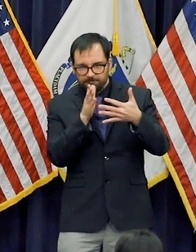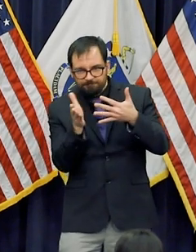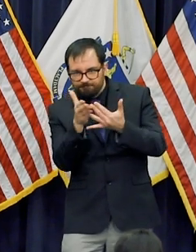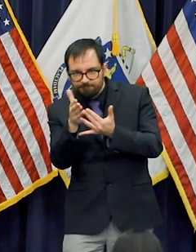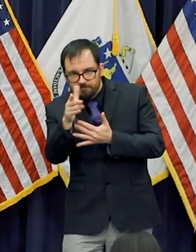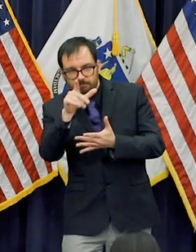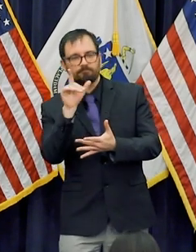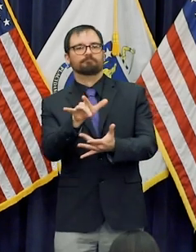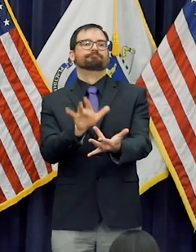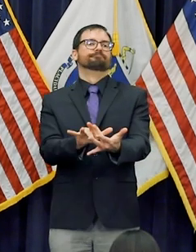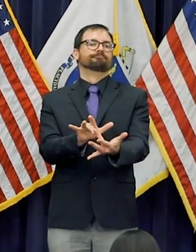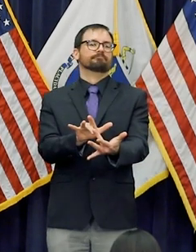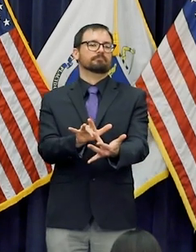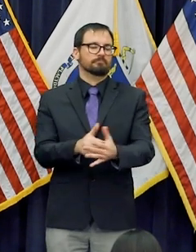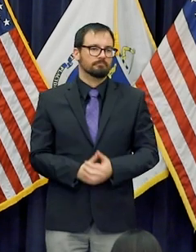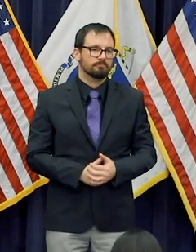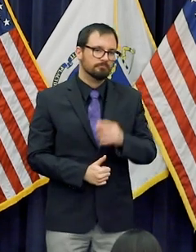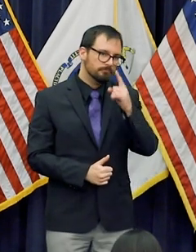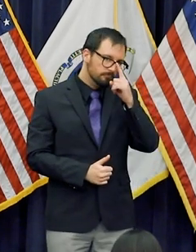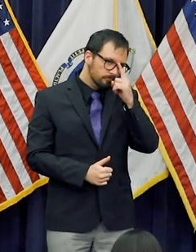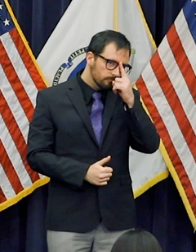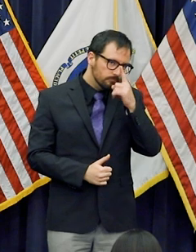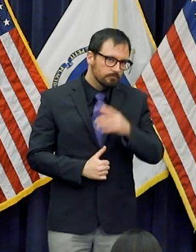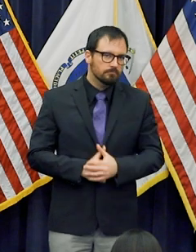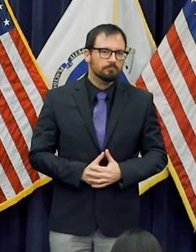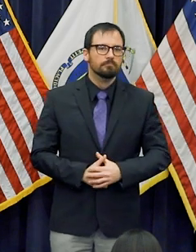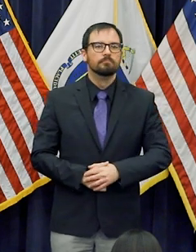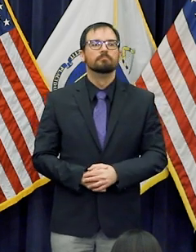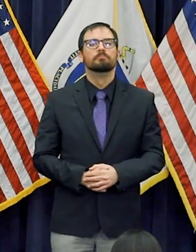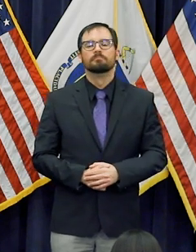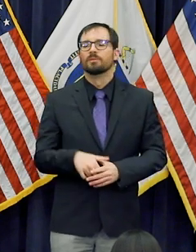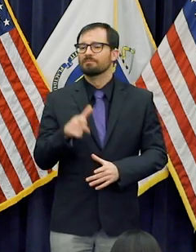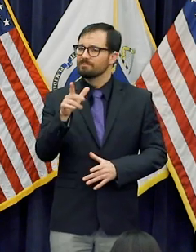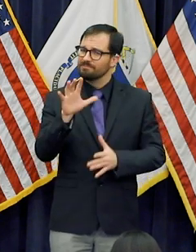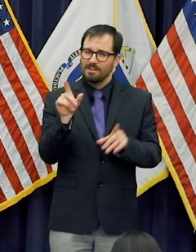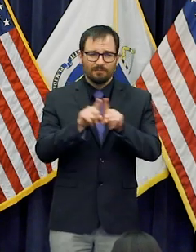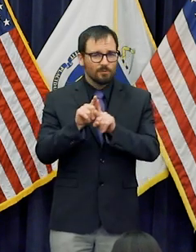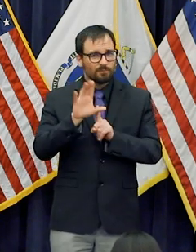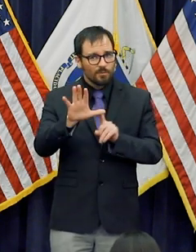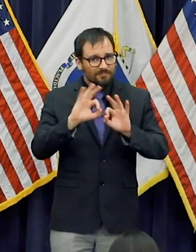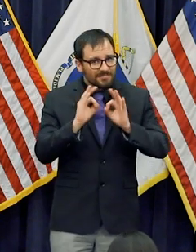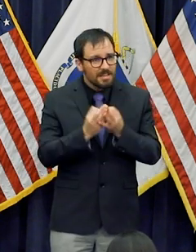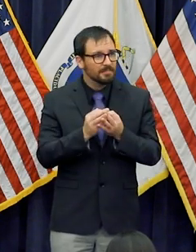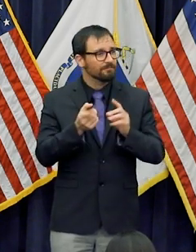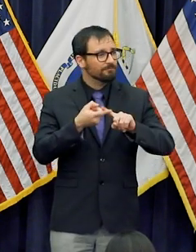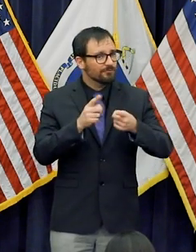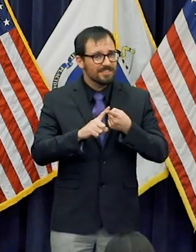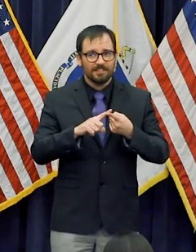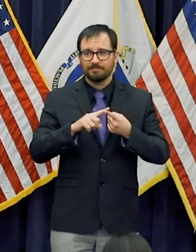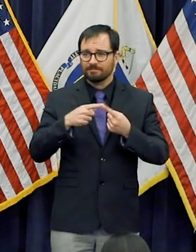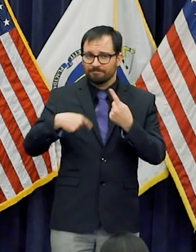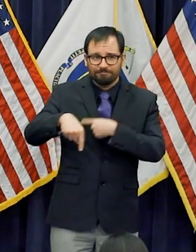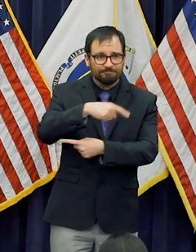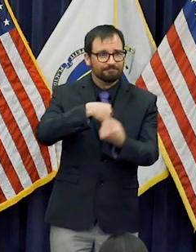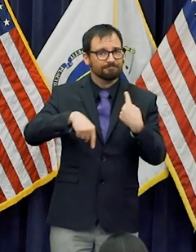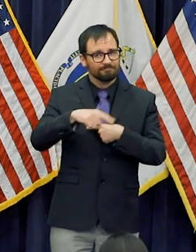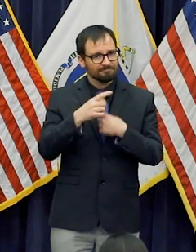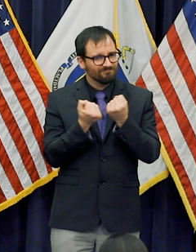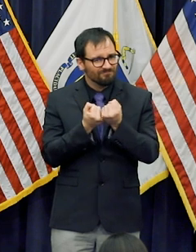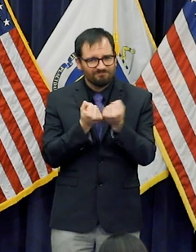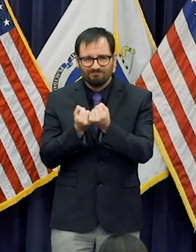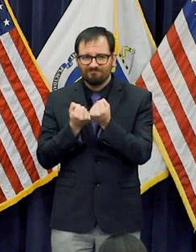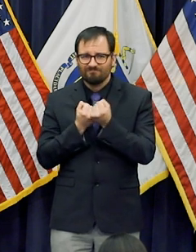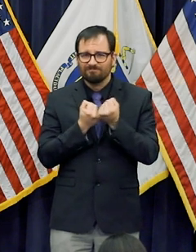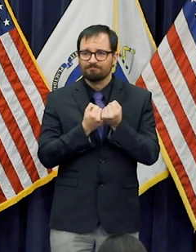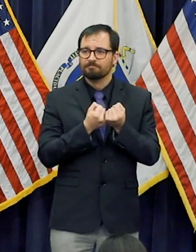stress. Please support yourself and one another, and particularly the people you care about. Take